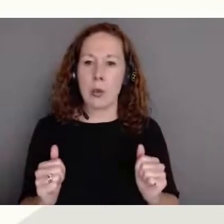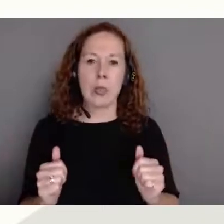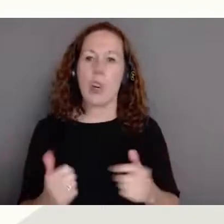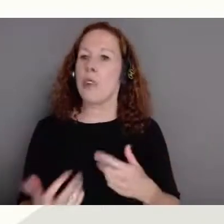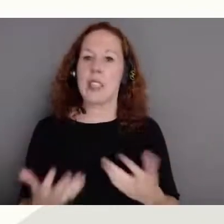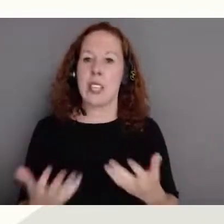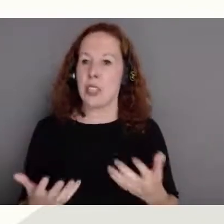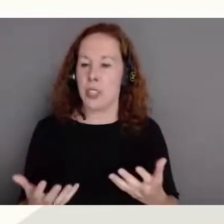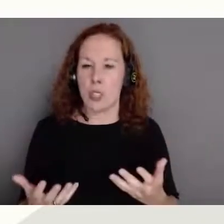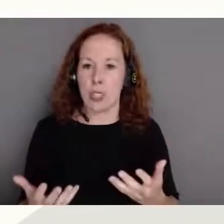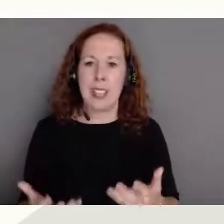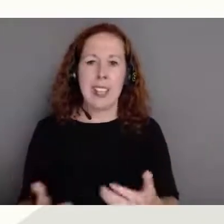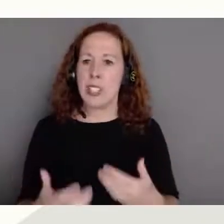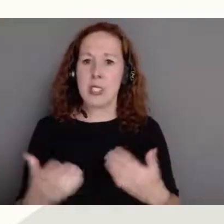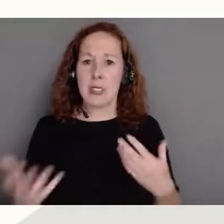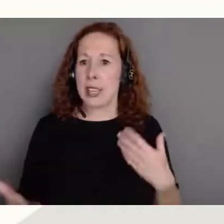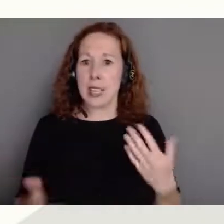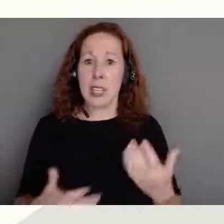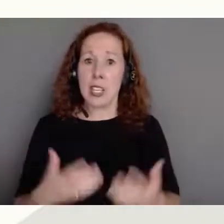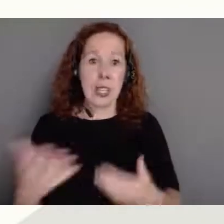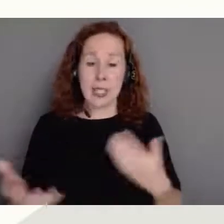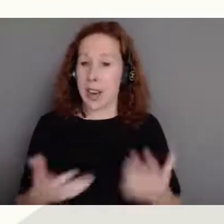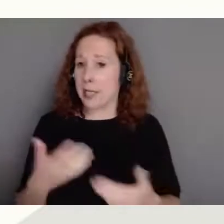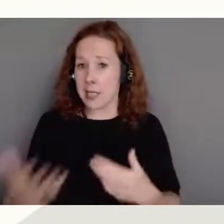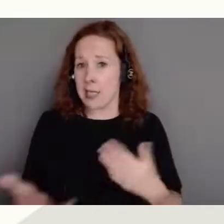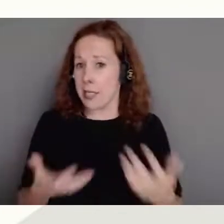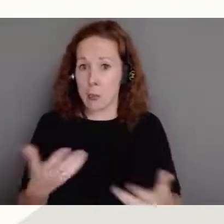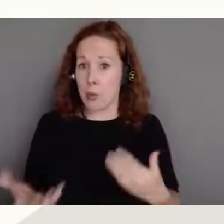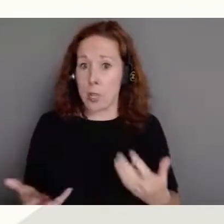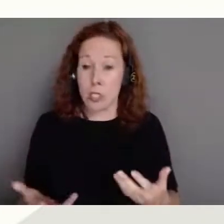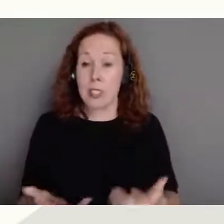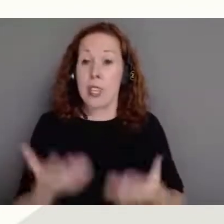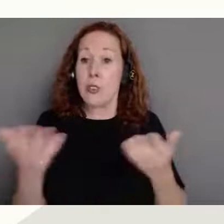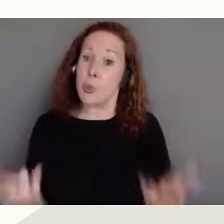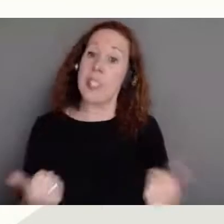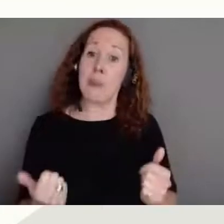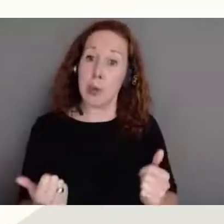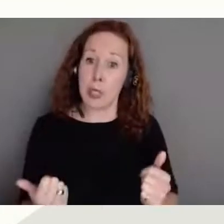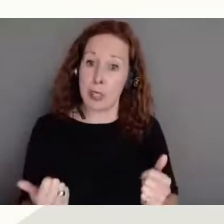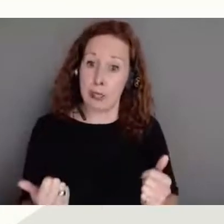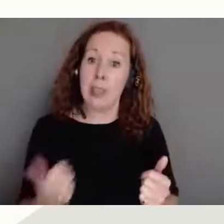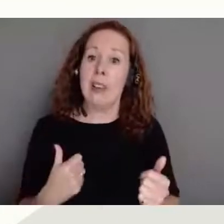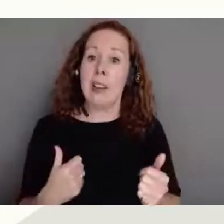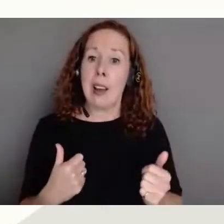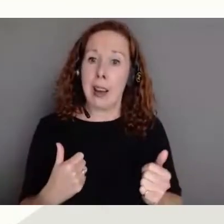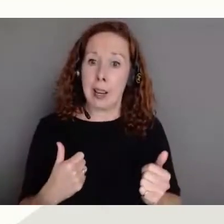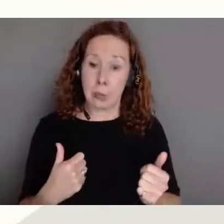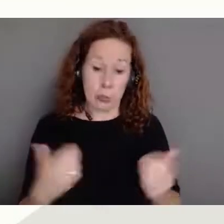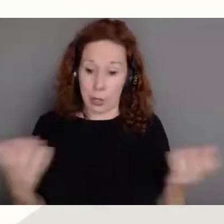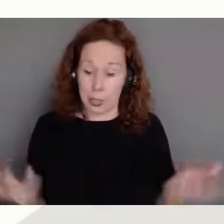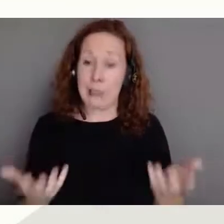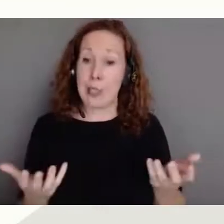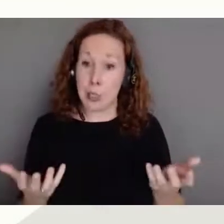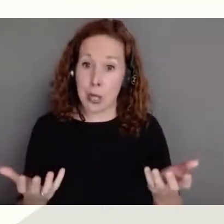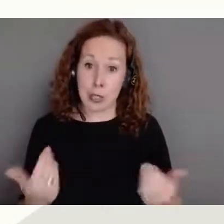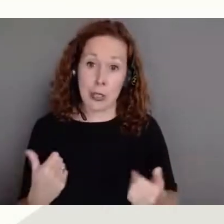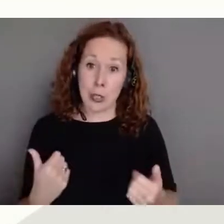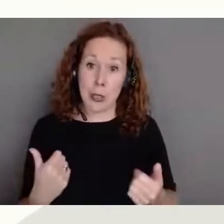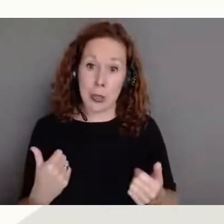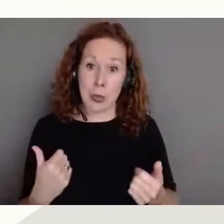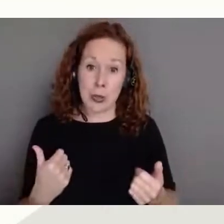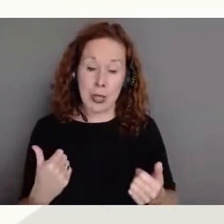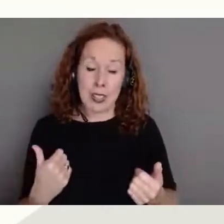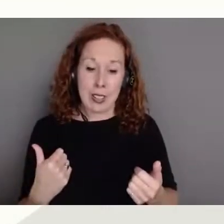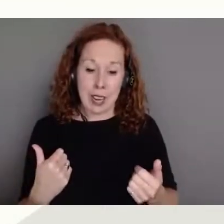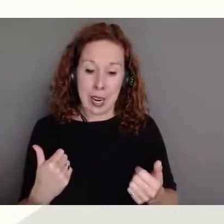all about conversational, just like you get to ask these type of questions to a deaf person with your Wow. deaf instructor.